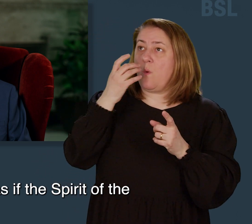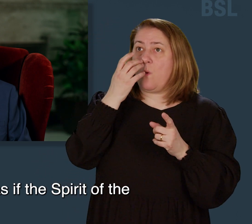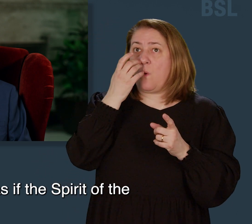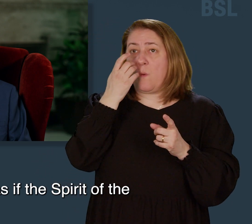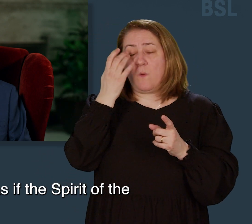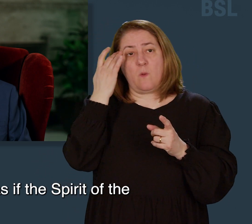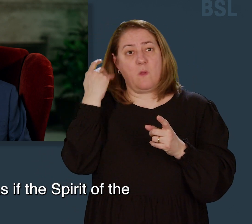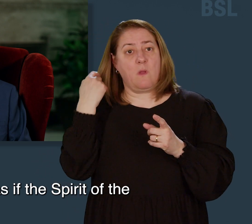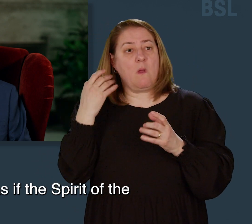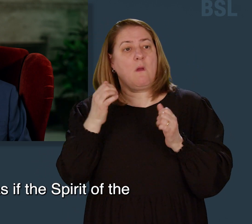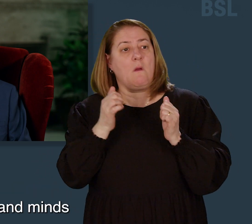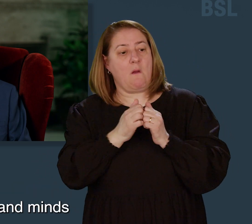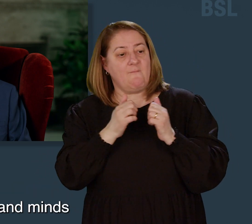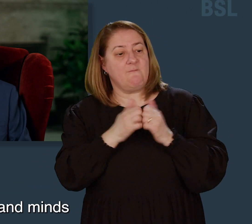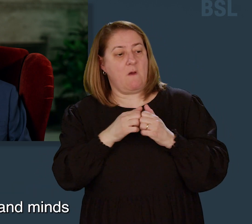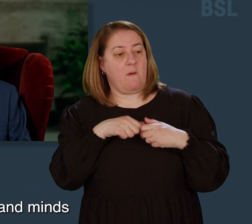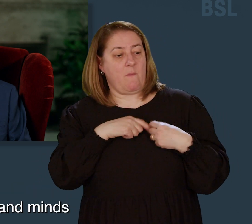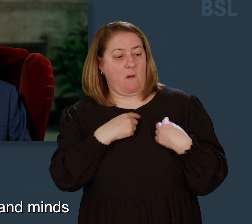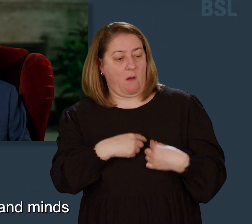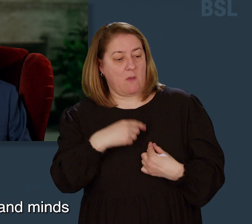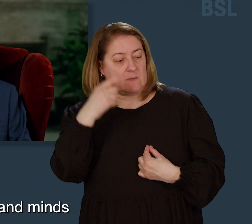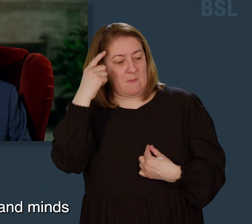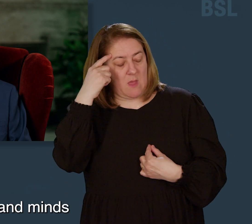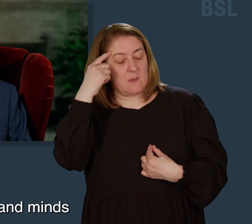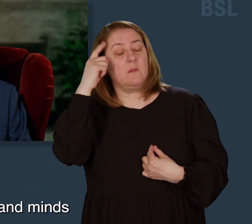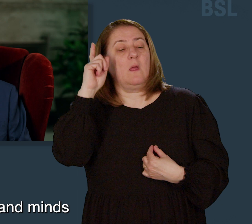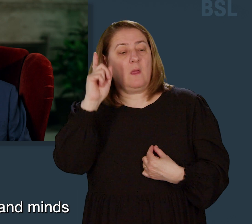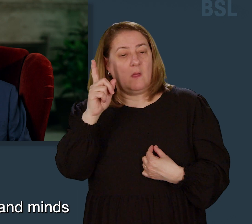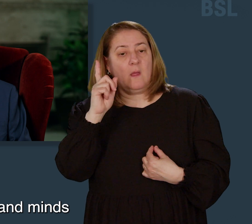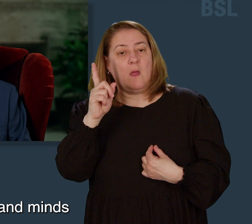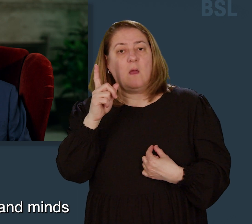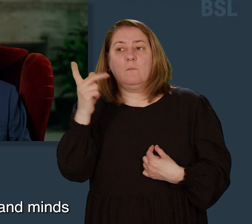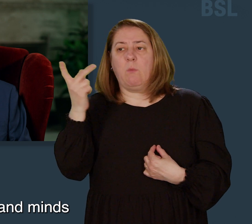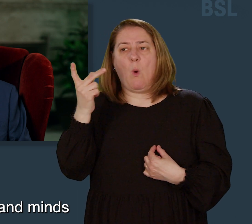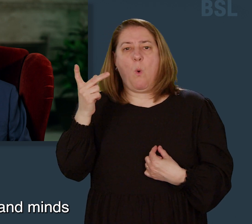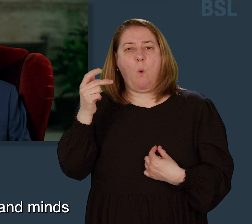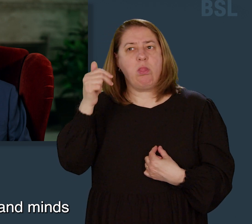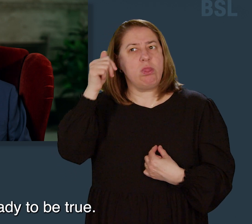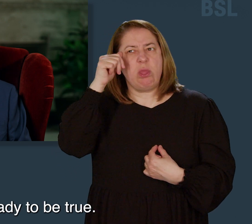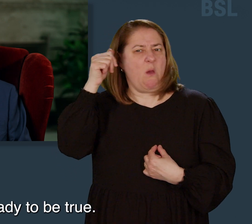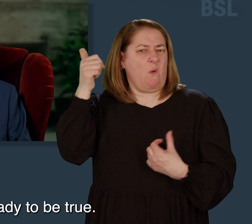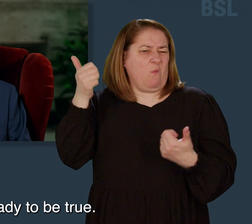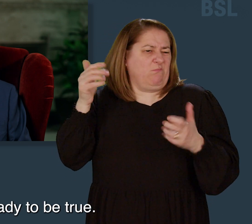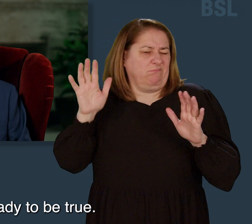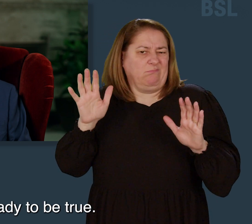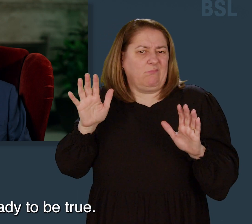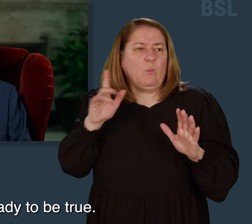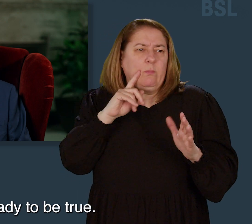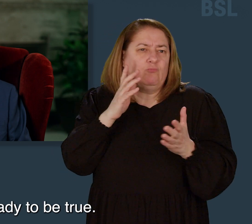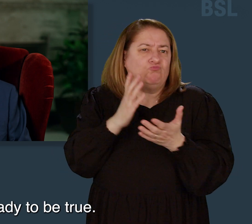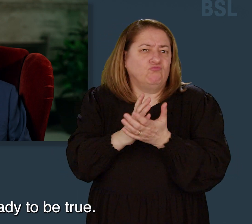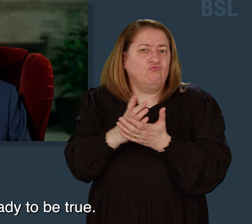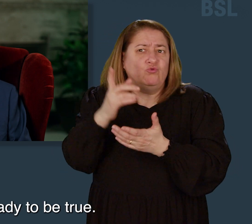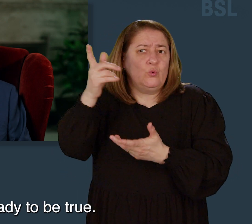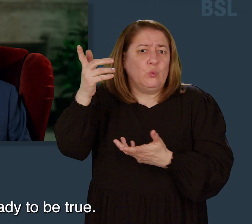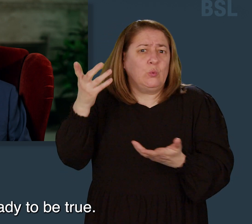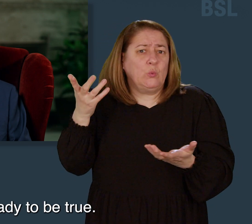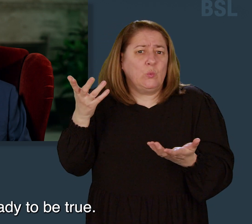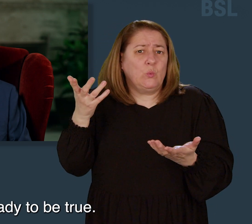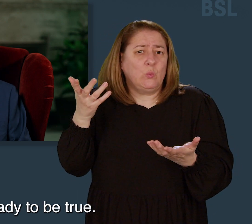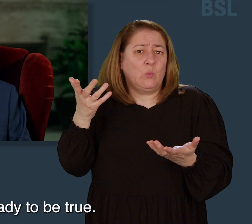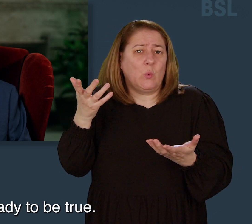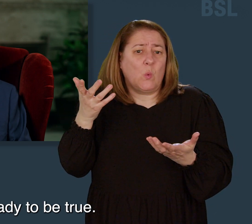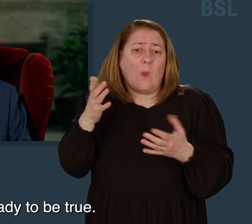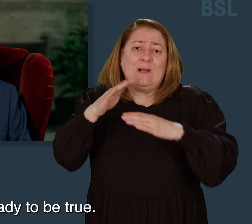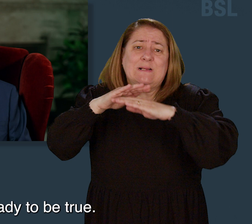of the Lord confirmed in our hearts and minds what we both knew already to be